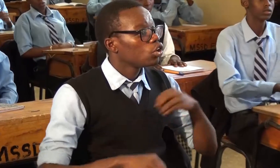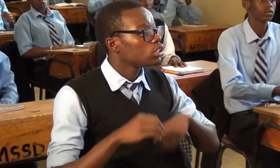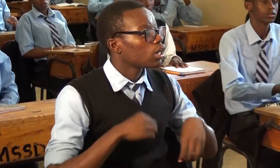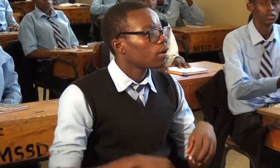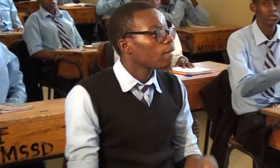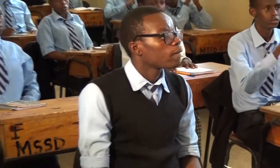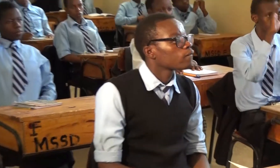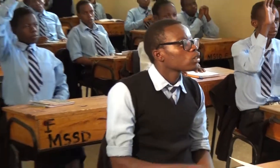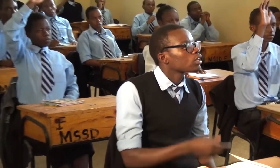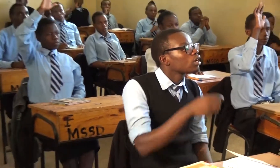Because he was a?